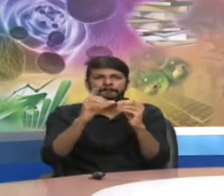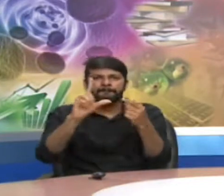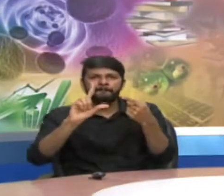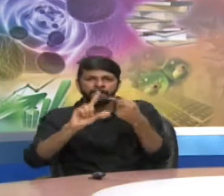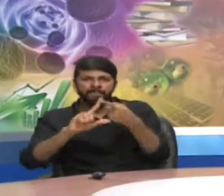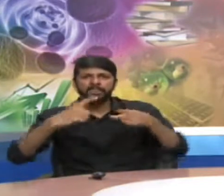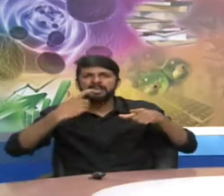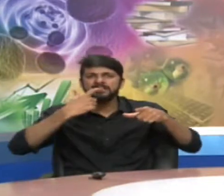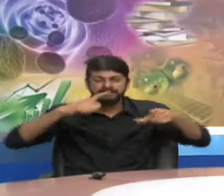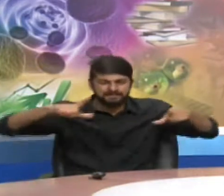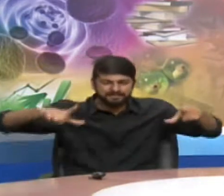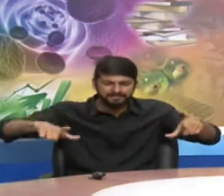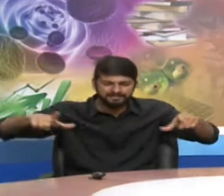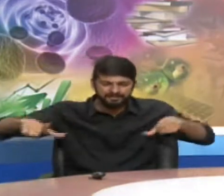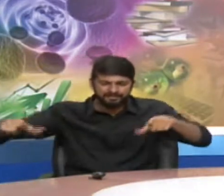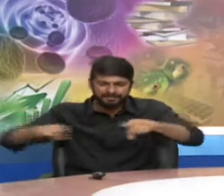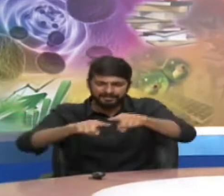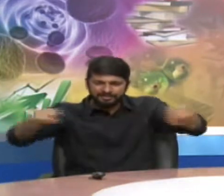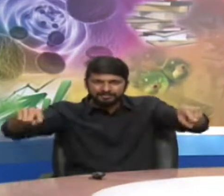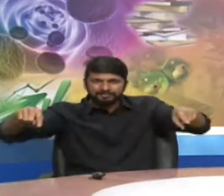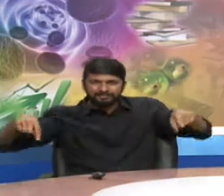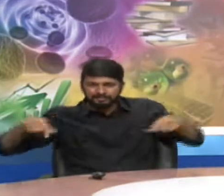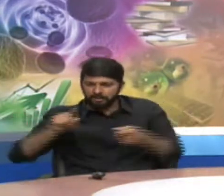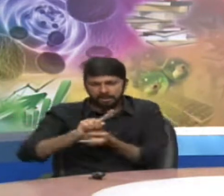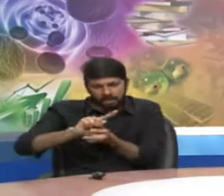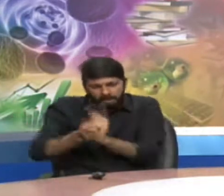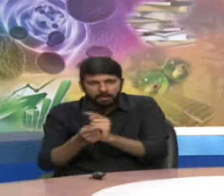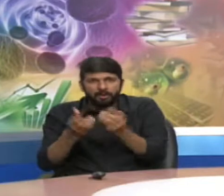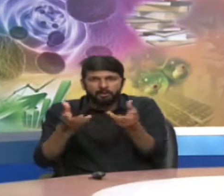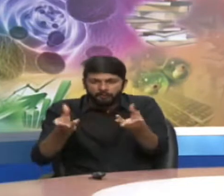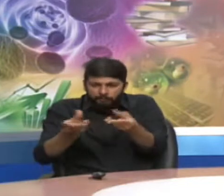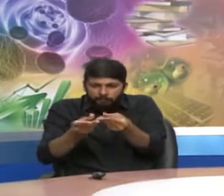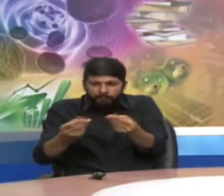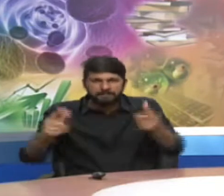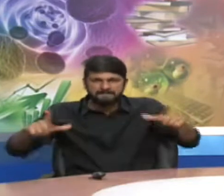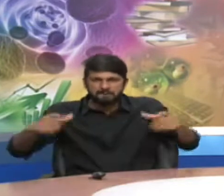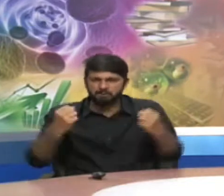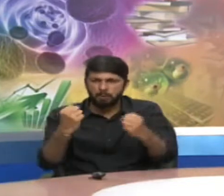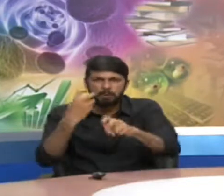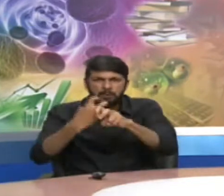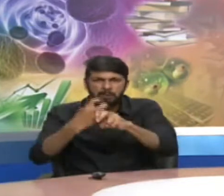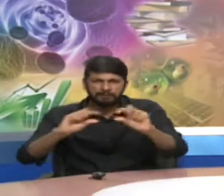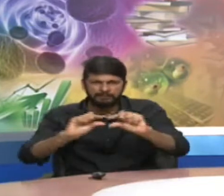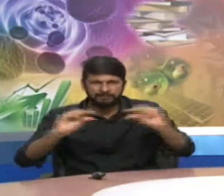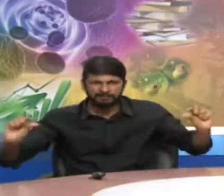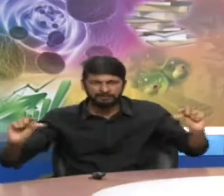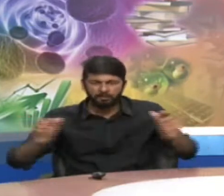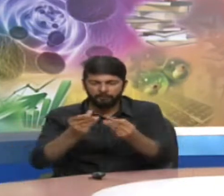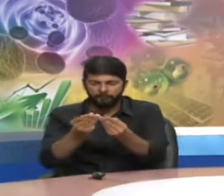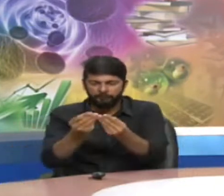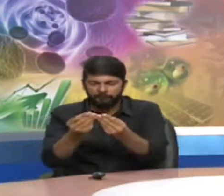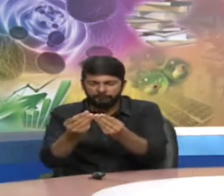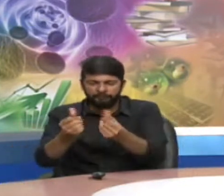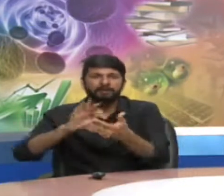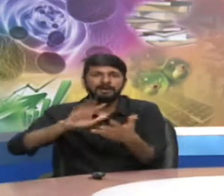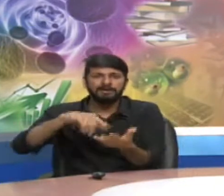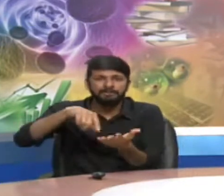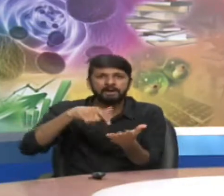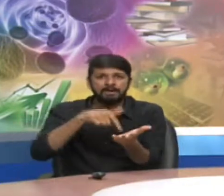You remember the marble powder that I explained you? So the marble powder is better option to avoid cracks in